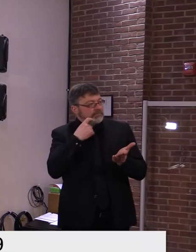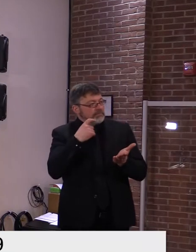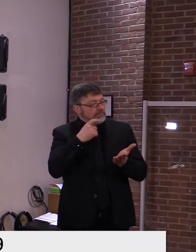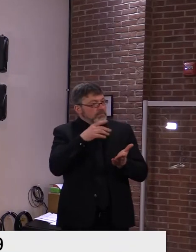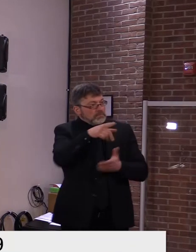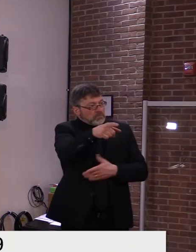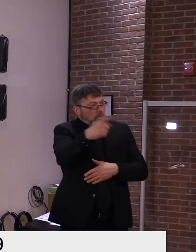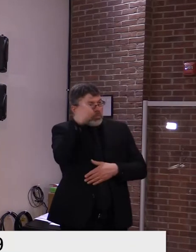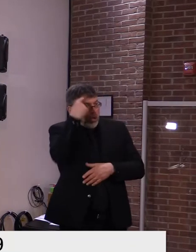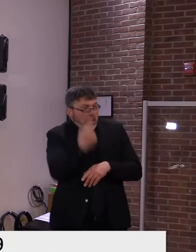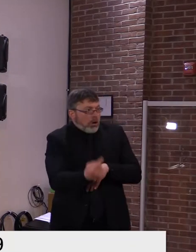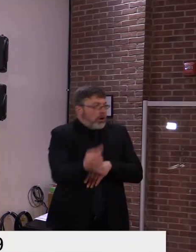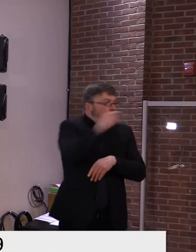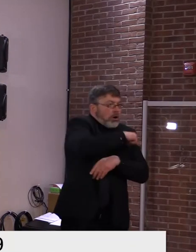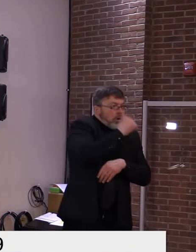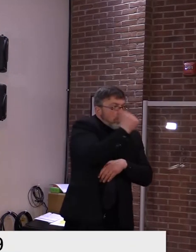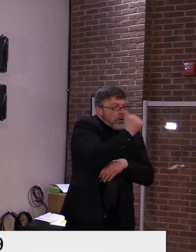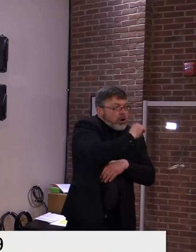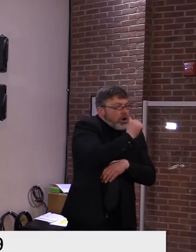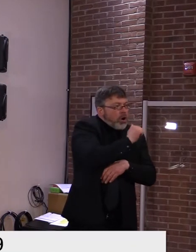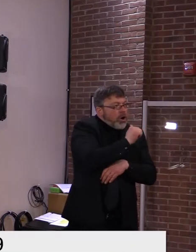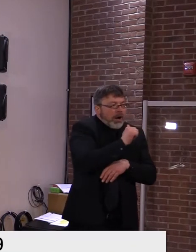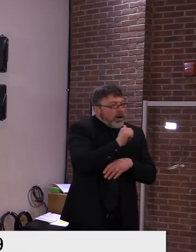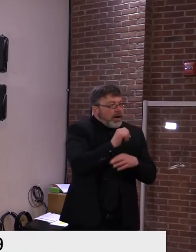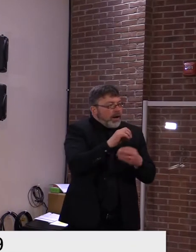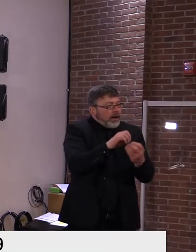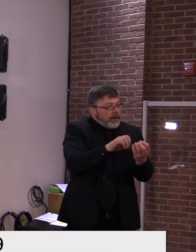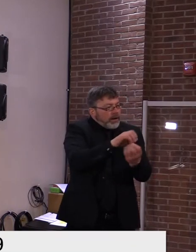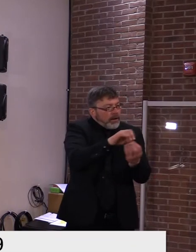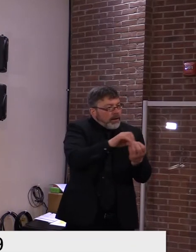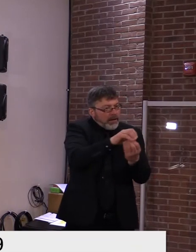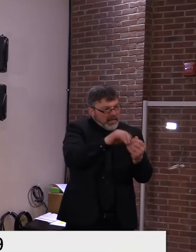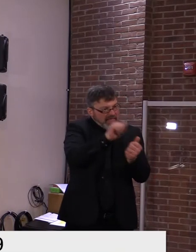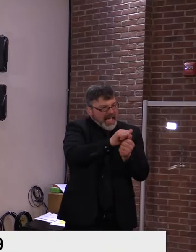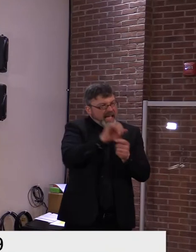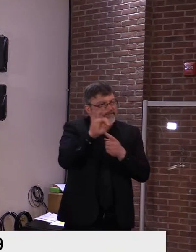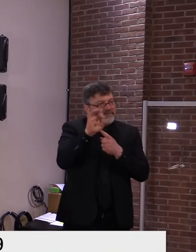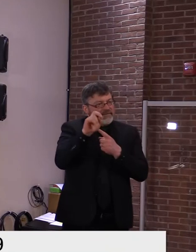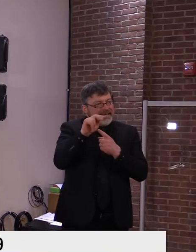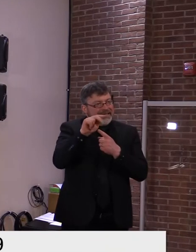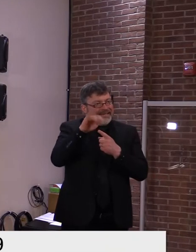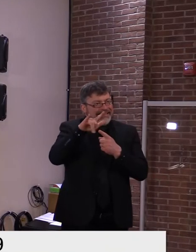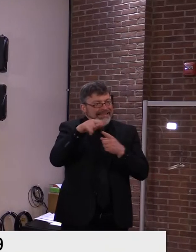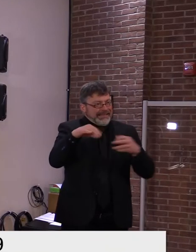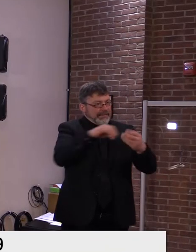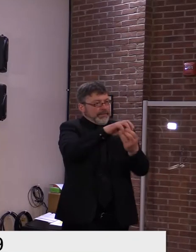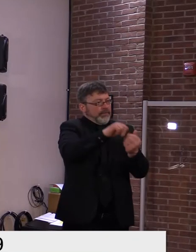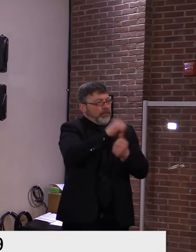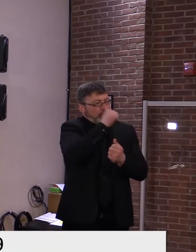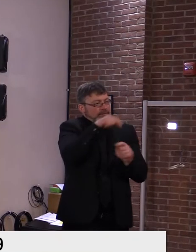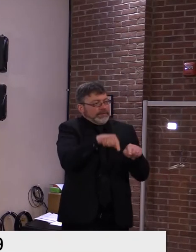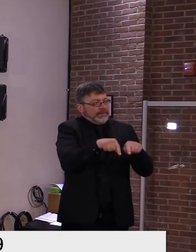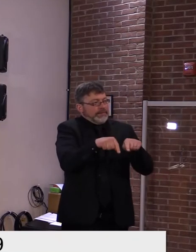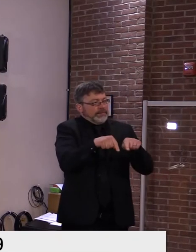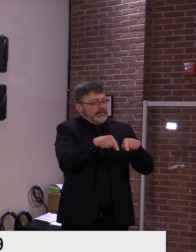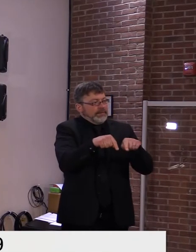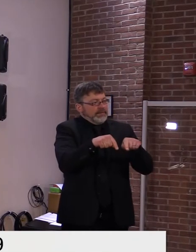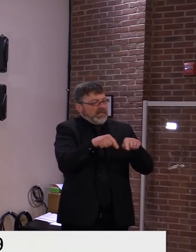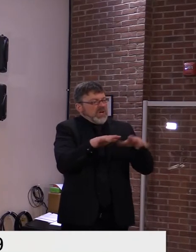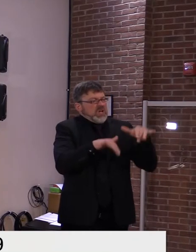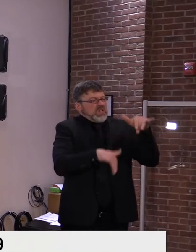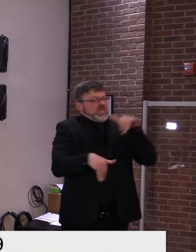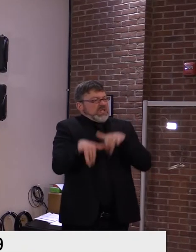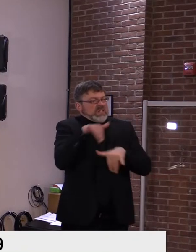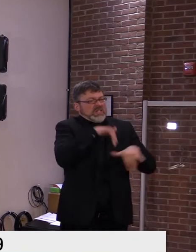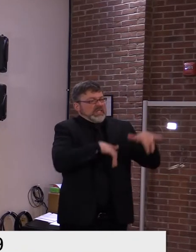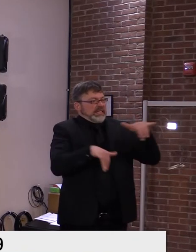medication, there was fentanyl mixed in with the cocaine. So that's just part of the marketplace and the way things